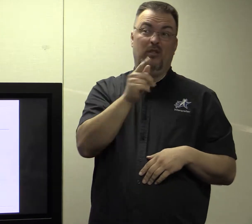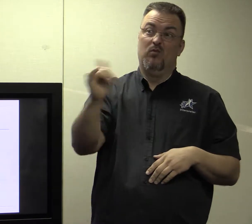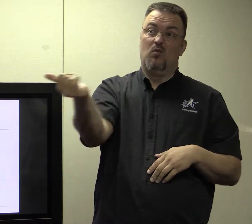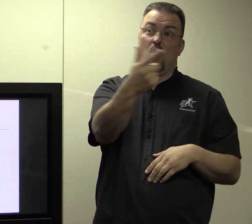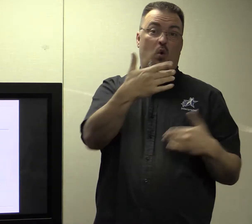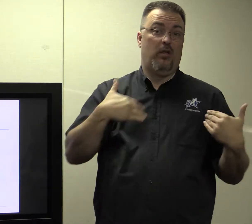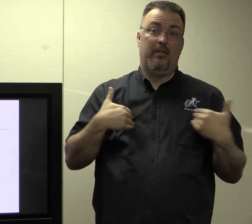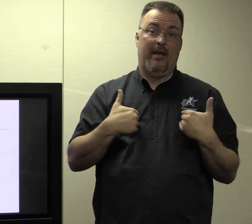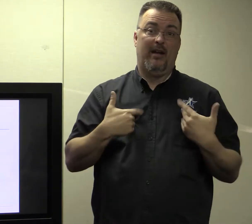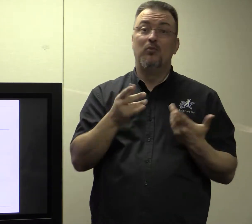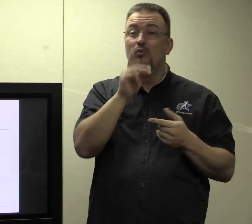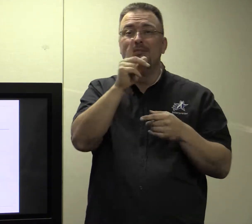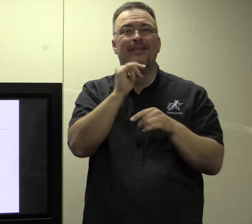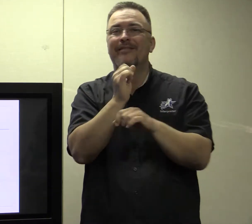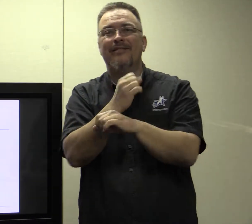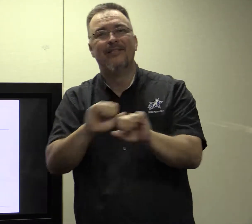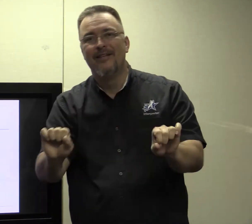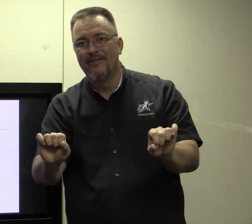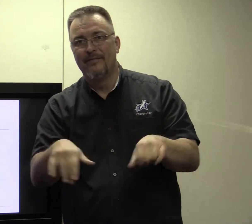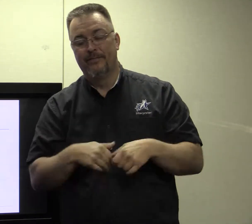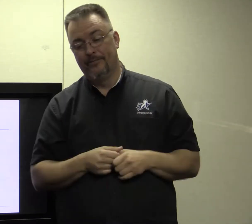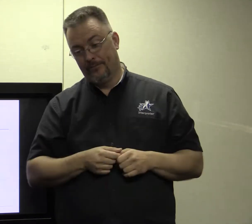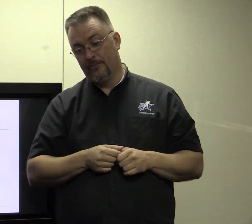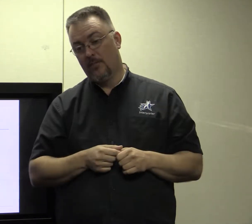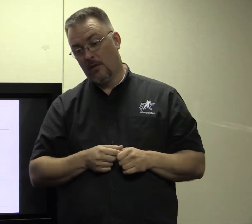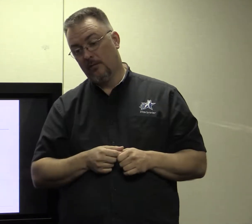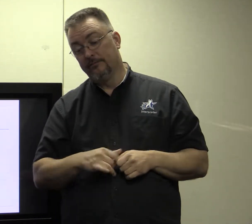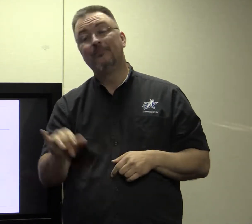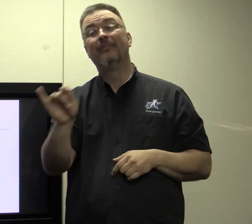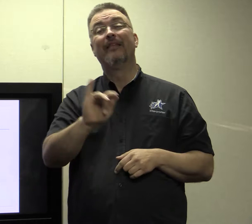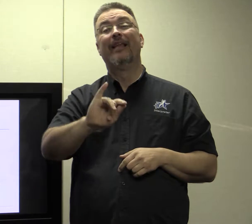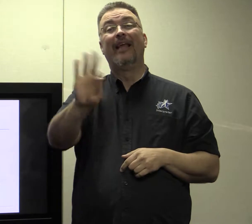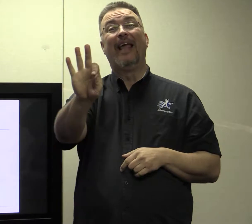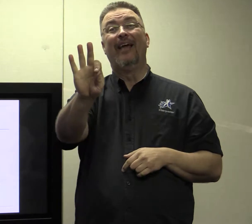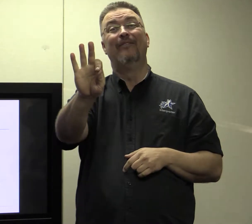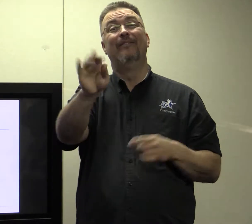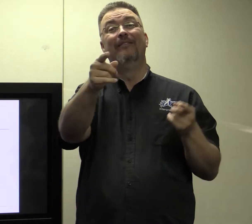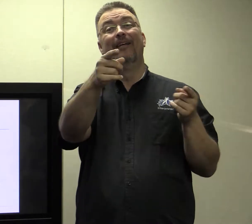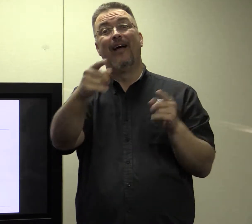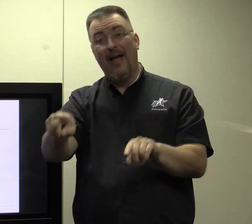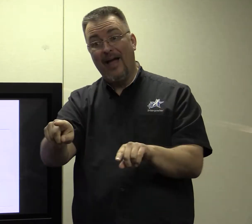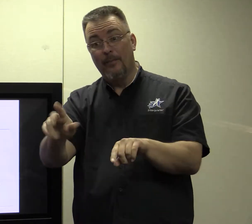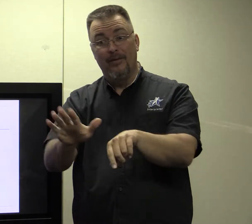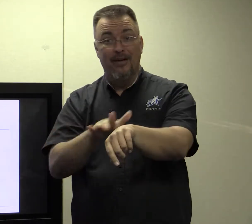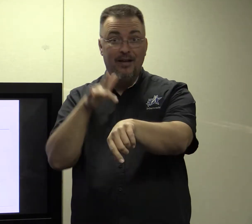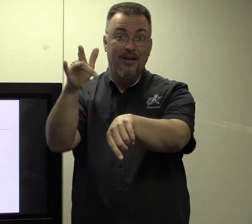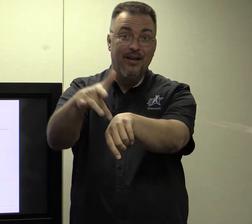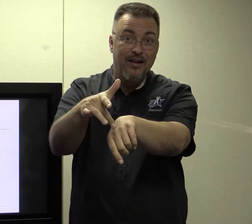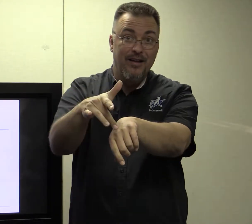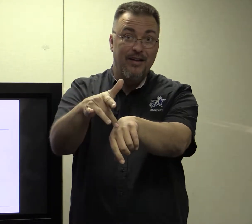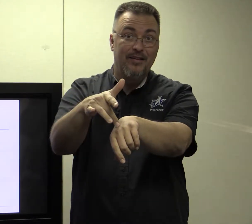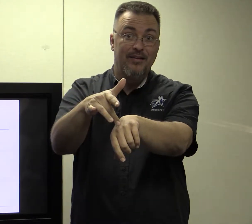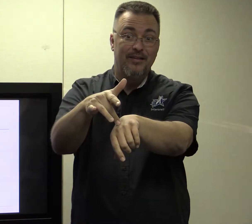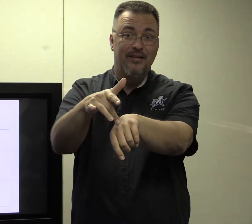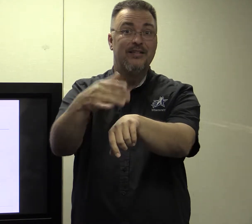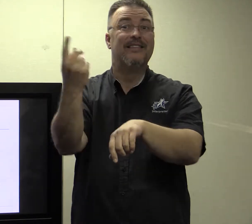It is unsafe to do so. If somebody accidentally does come in contact, call security right